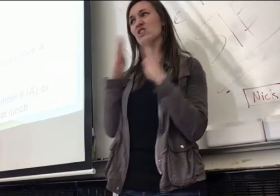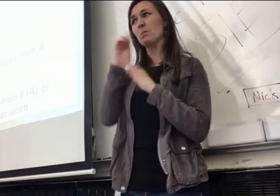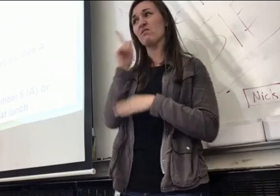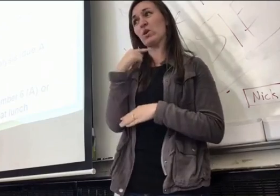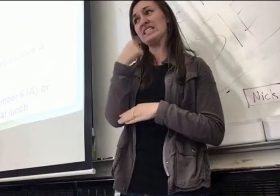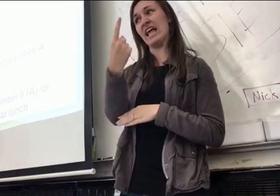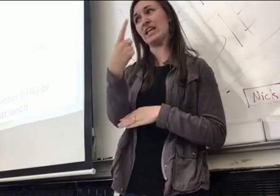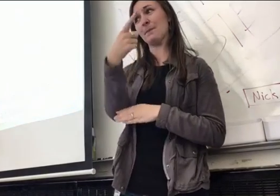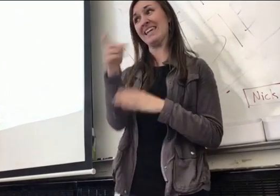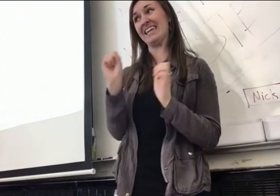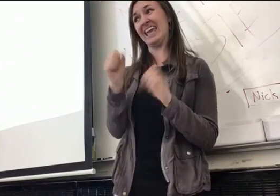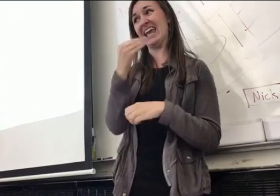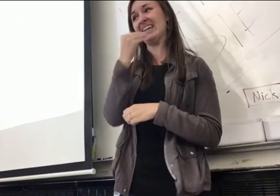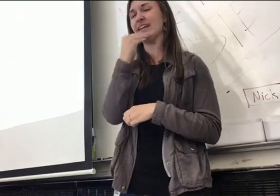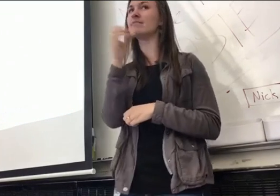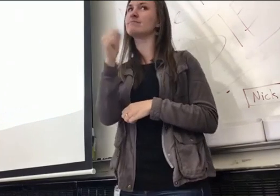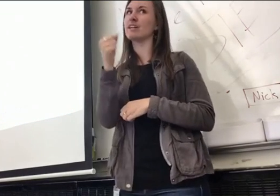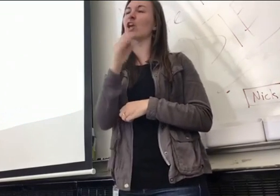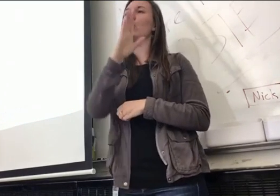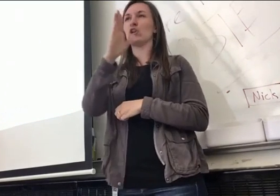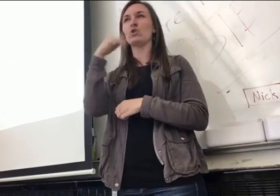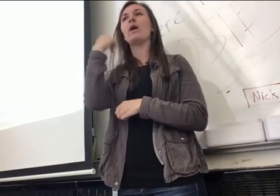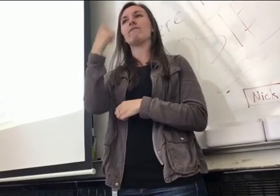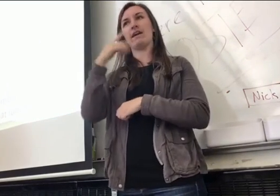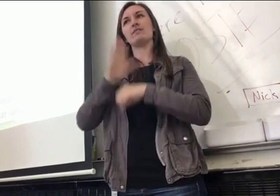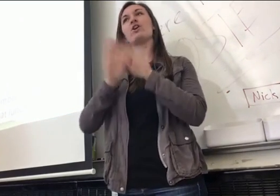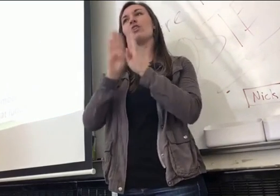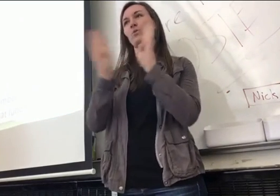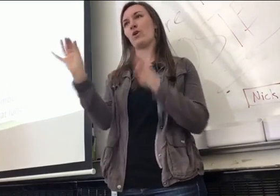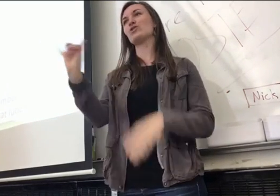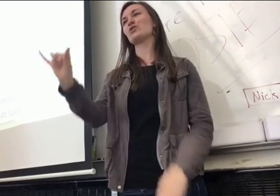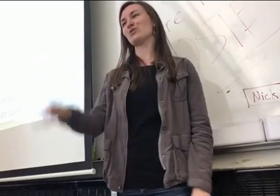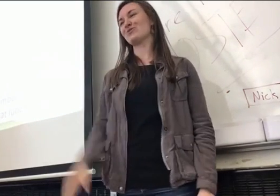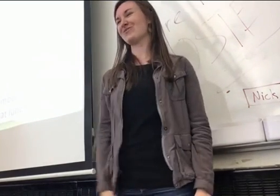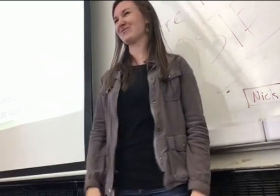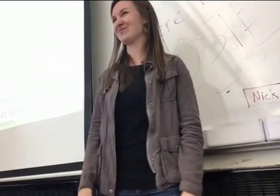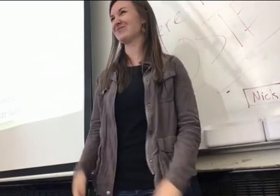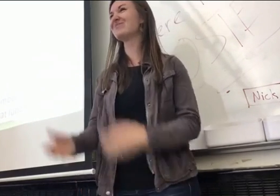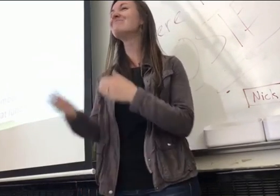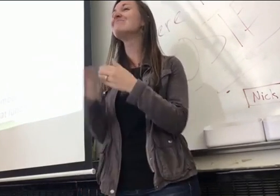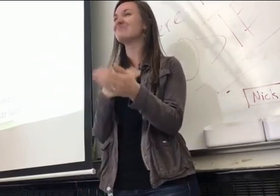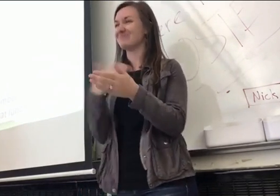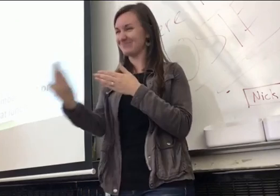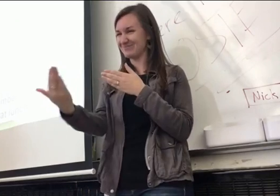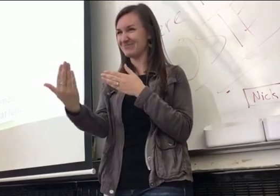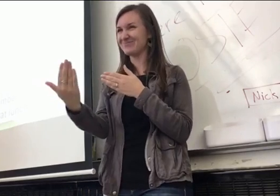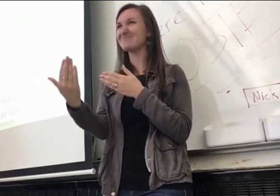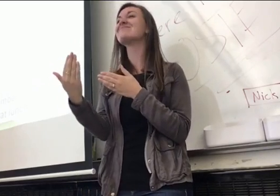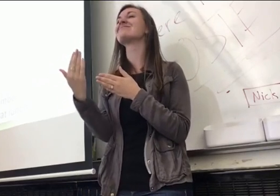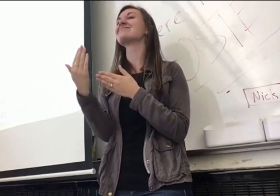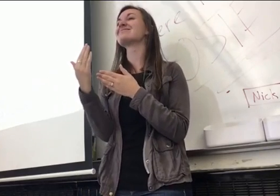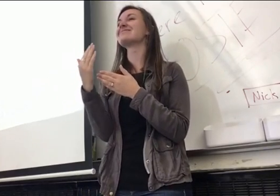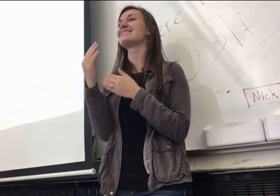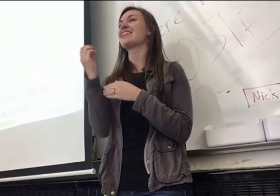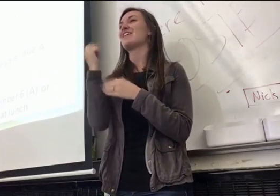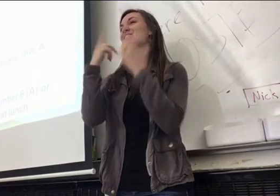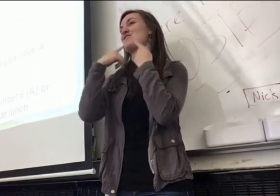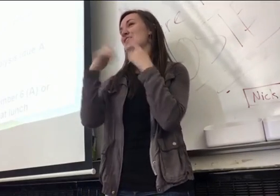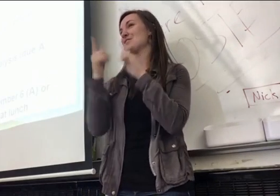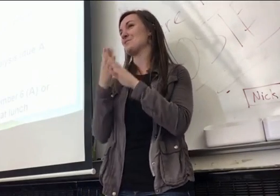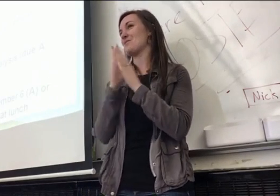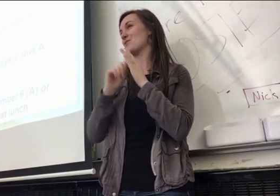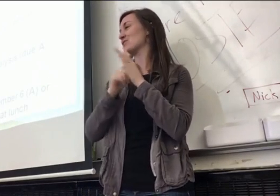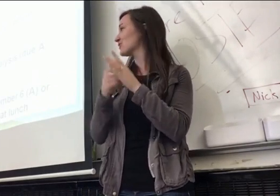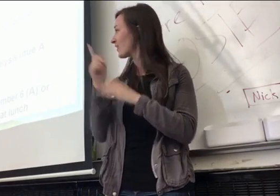we might have to do a little wall of shame and put you up on our board. Okay, anyways, couple of things before we get started today.